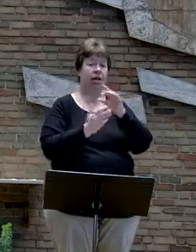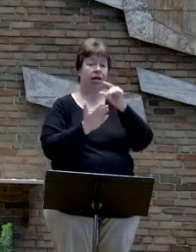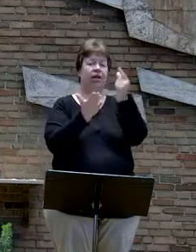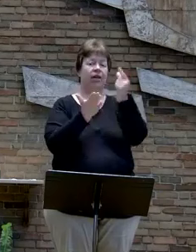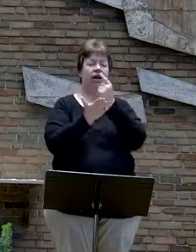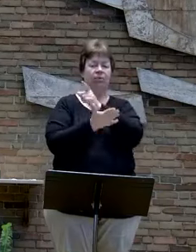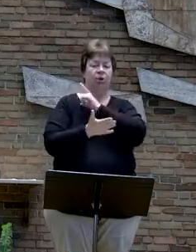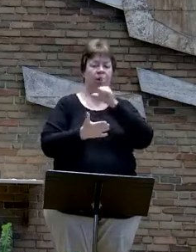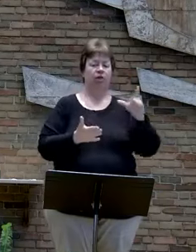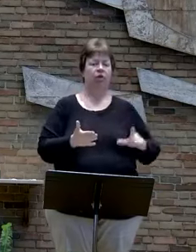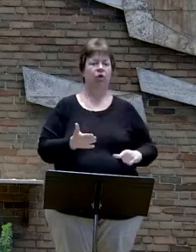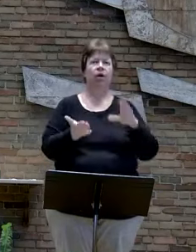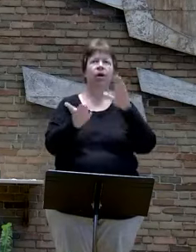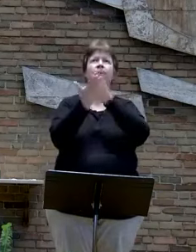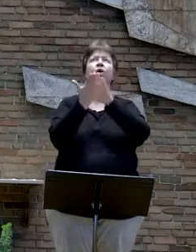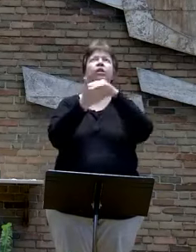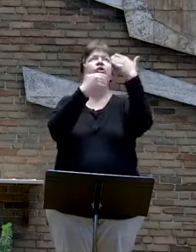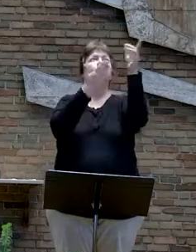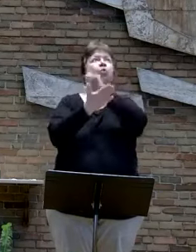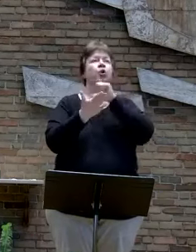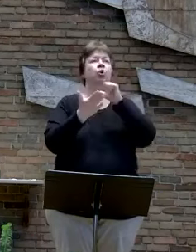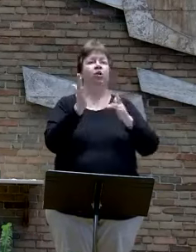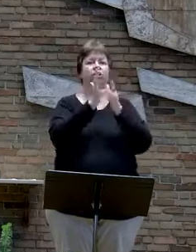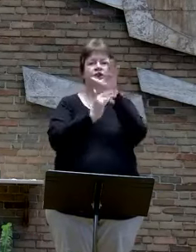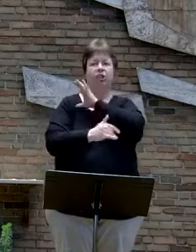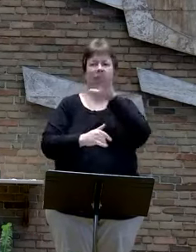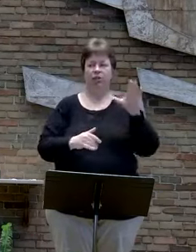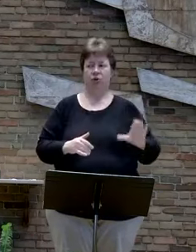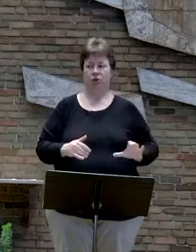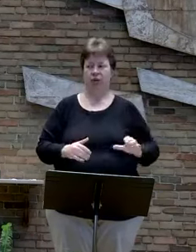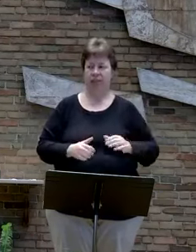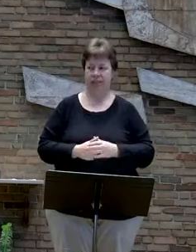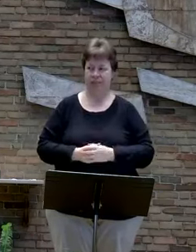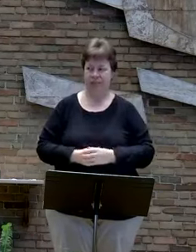Gospel of the Lord. Praise to you.